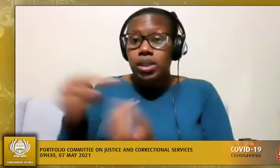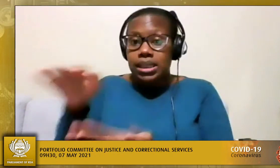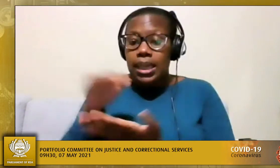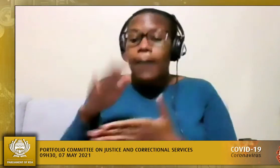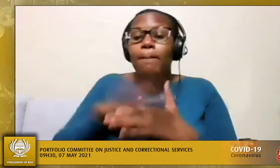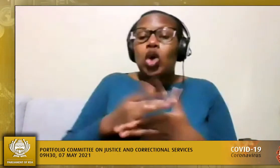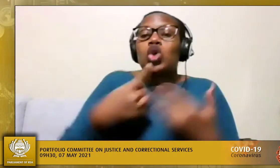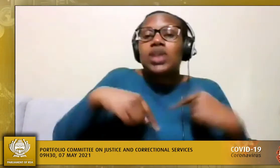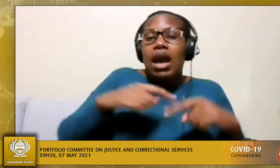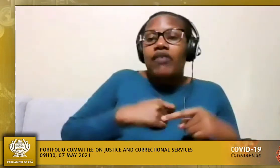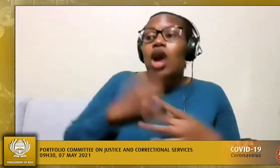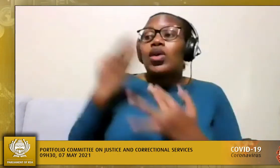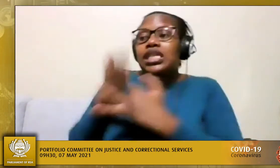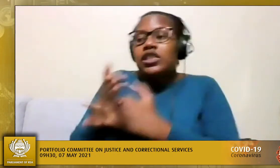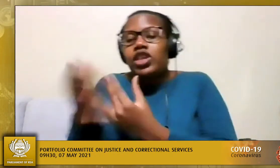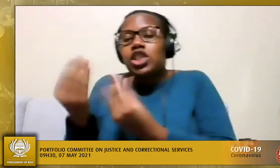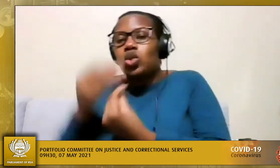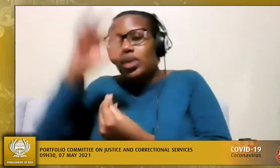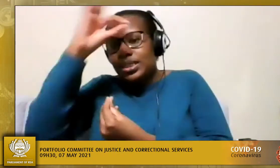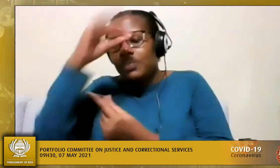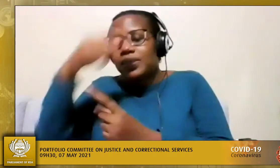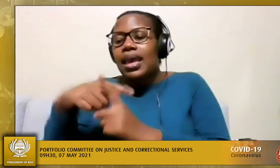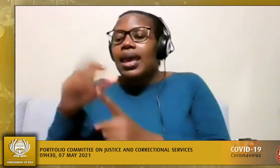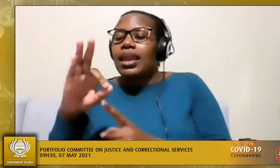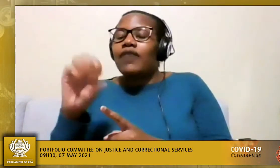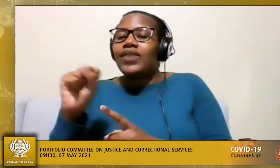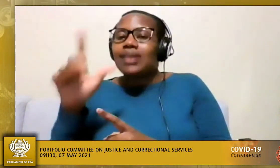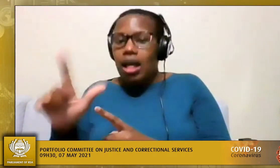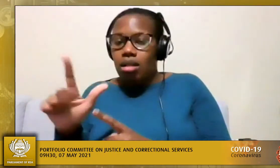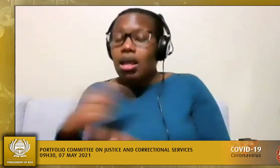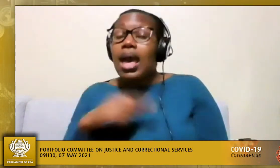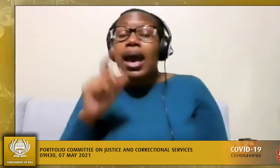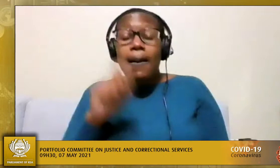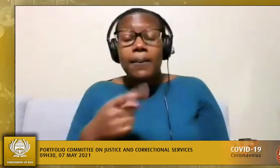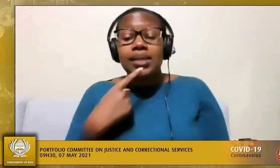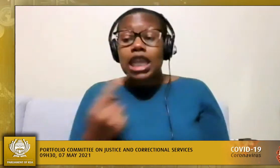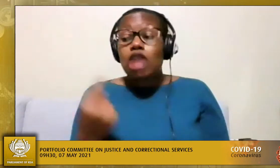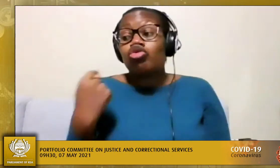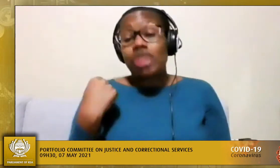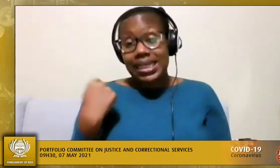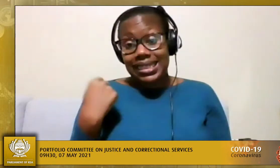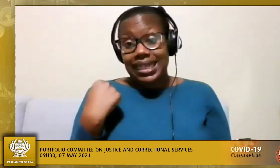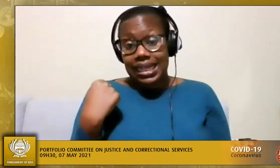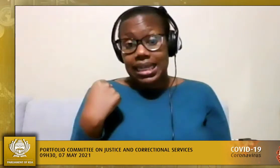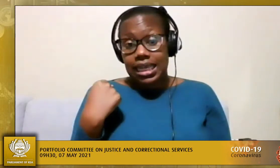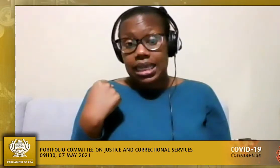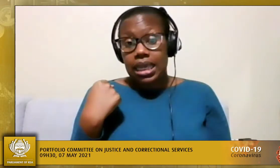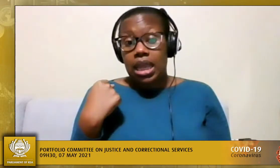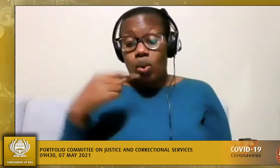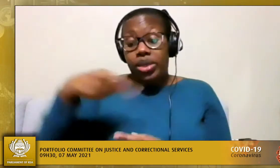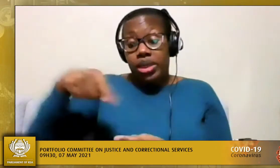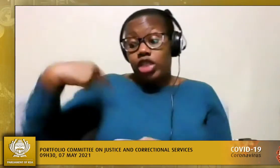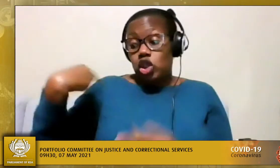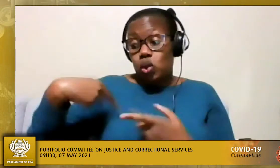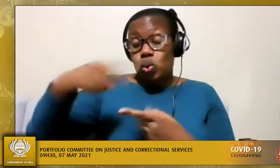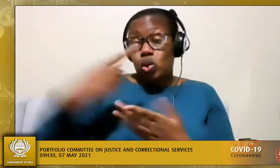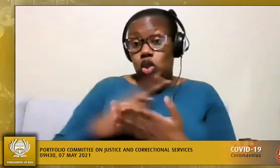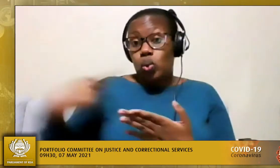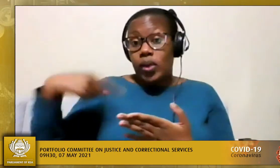intervention with saps and F is Allen disregard and I must say recently um within this week I received